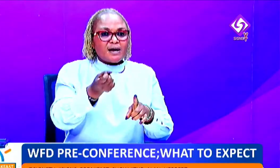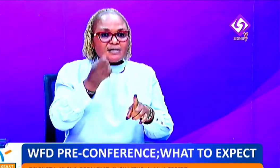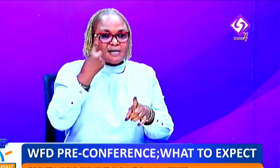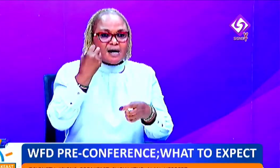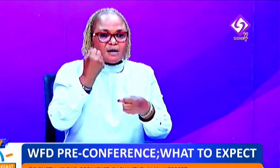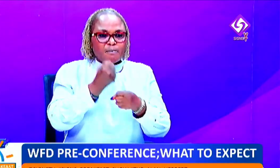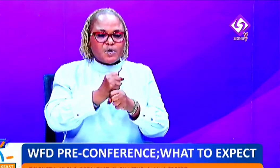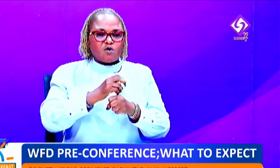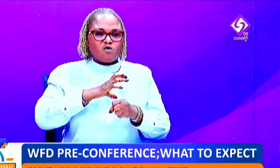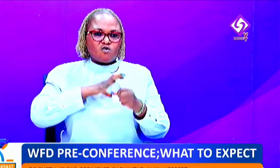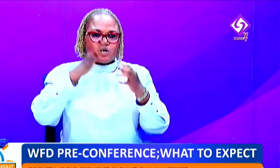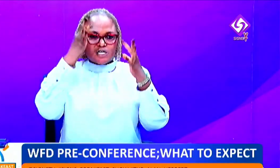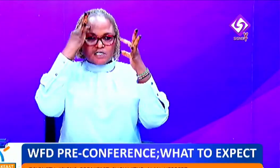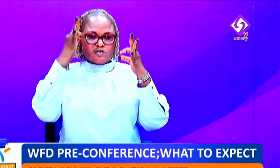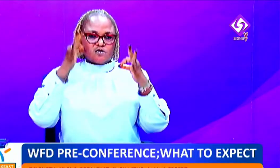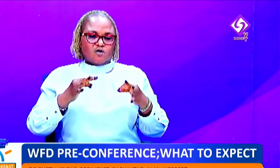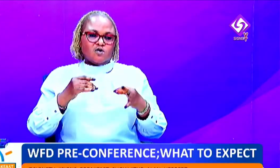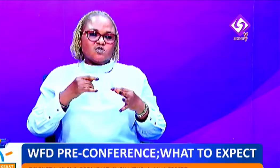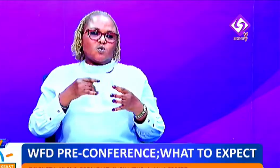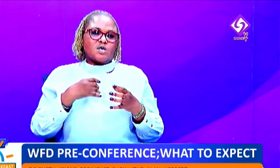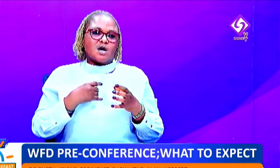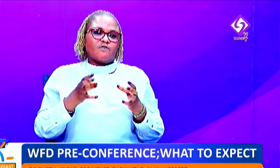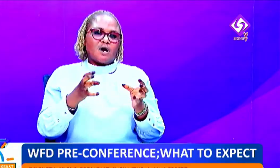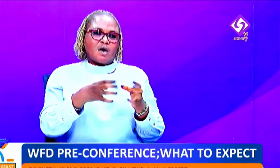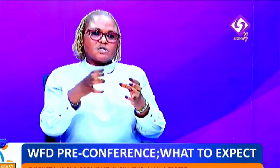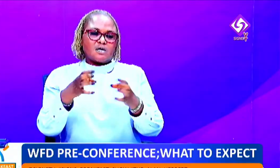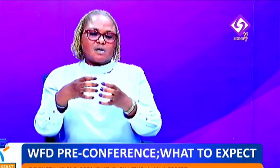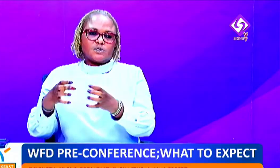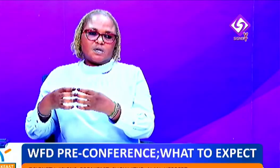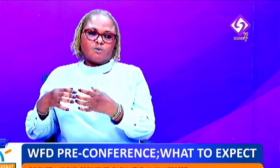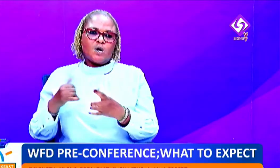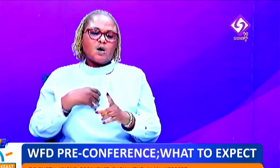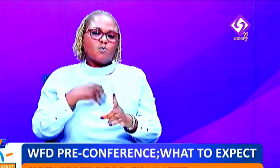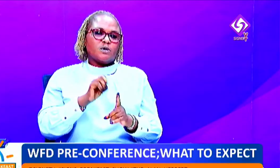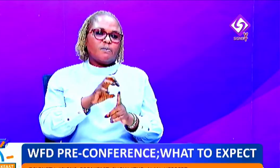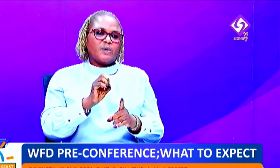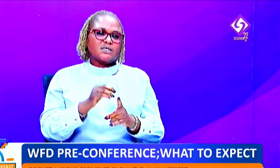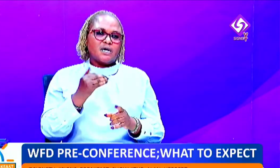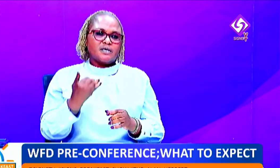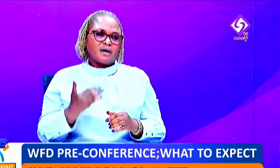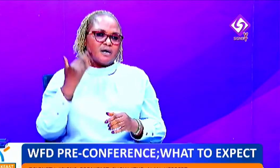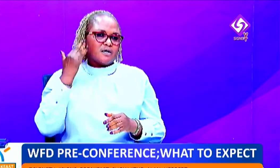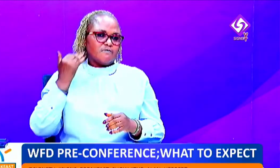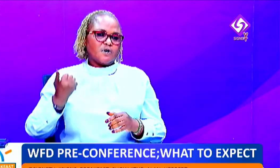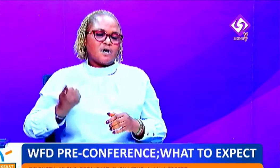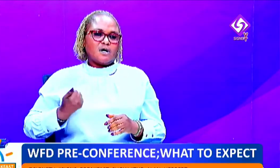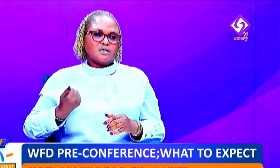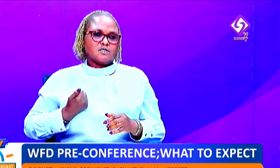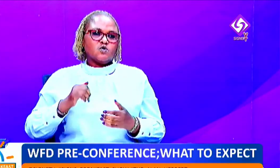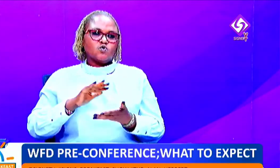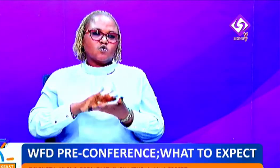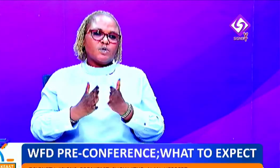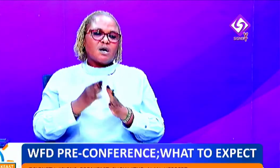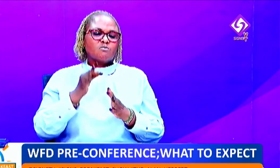they know, then you can empower them to make their own decisions about their lives. So through these clubs, we mentor young